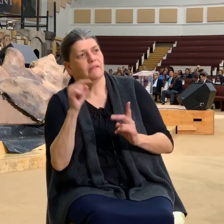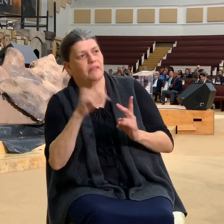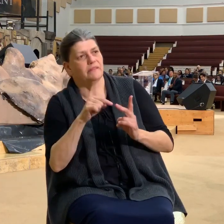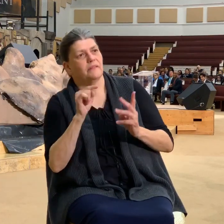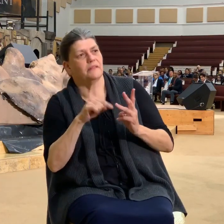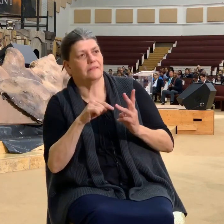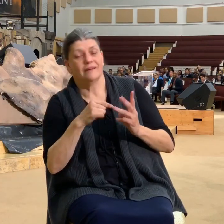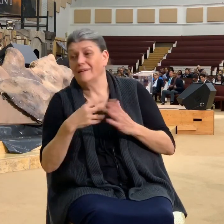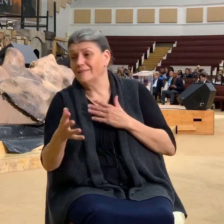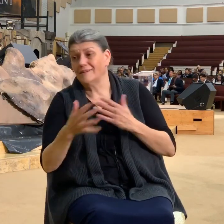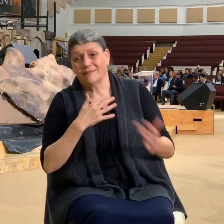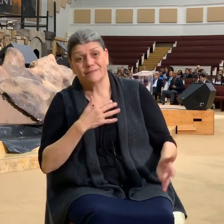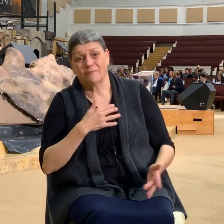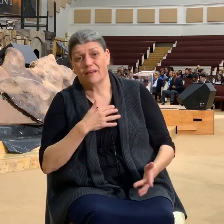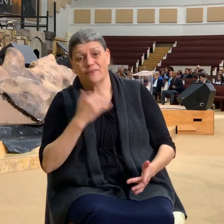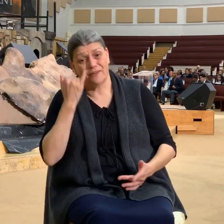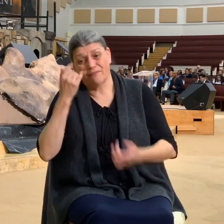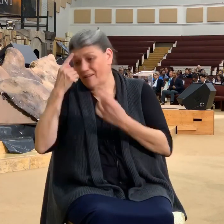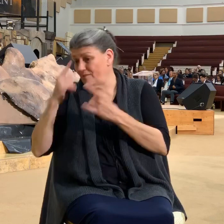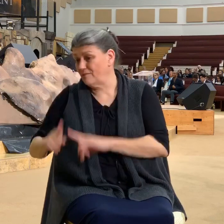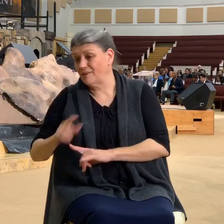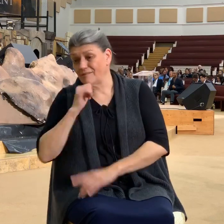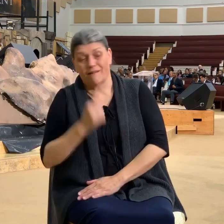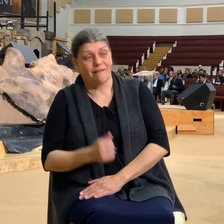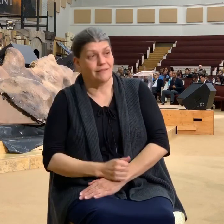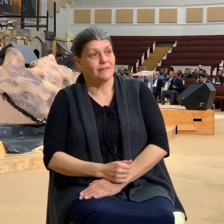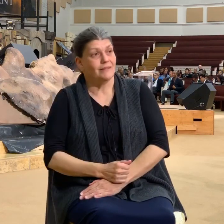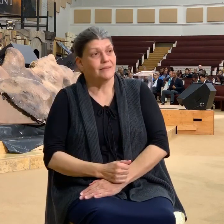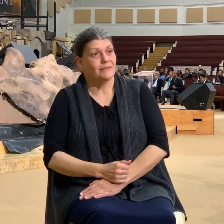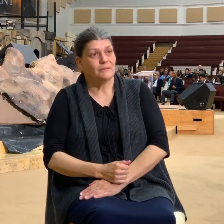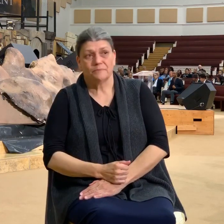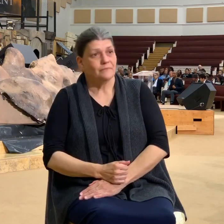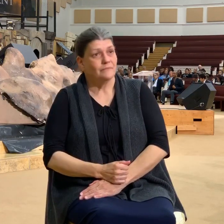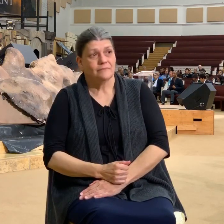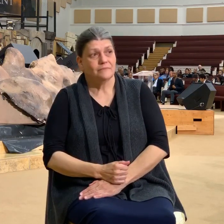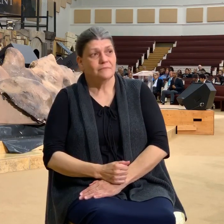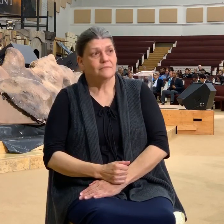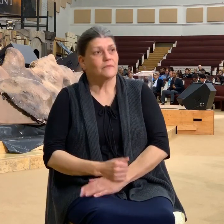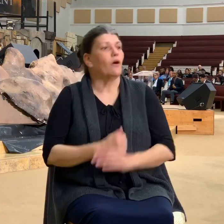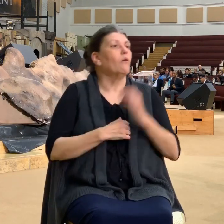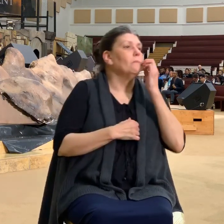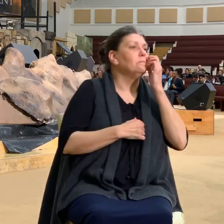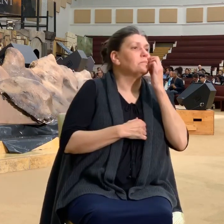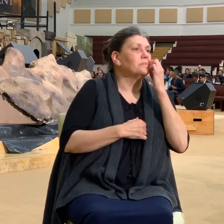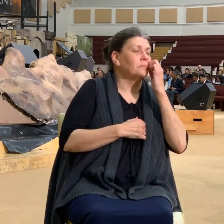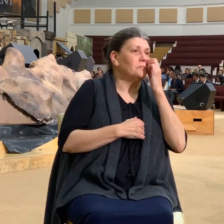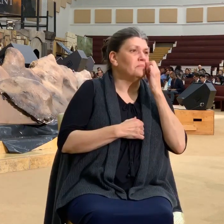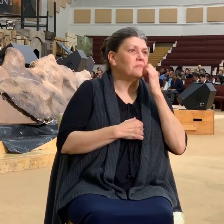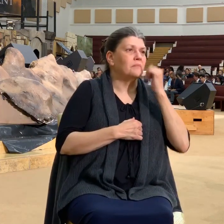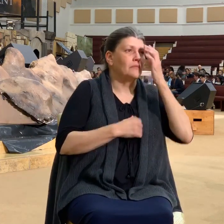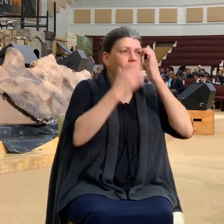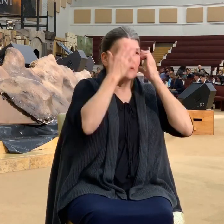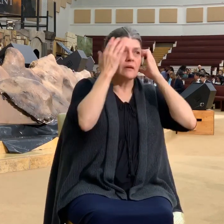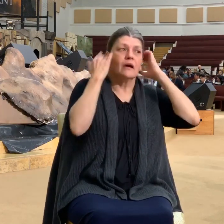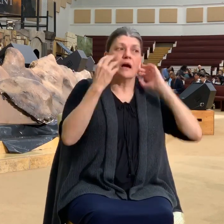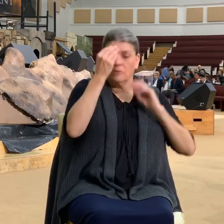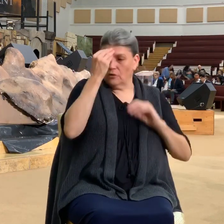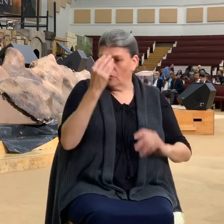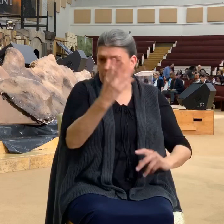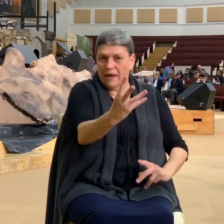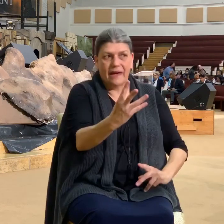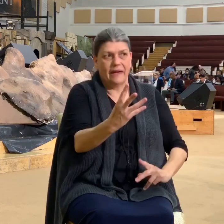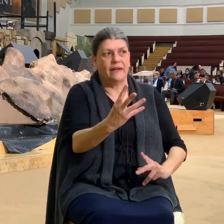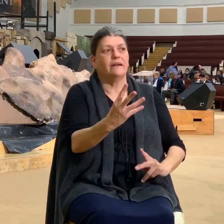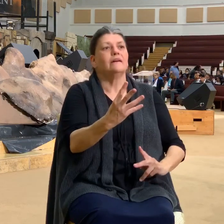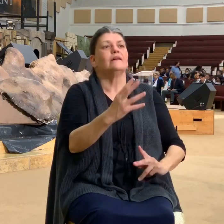it doesn't matter if I agree with it or not. I'm going to obey because I'm going to submit myself to the